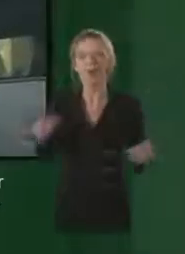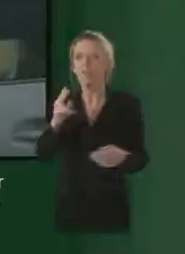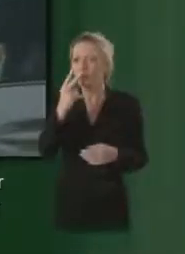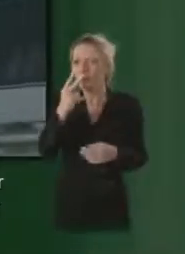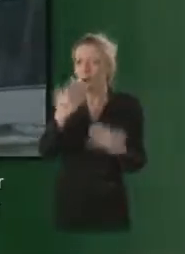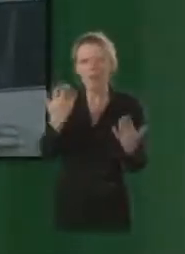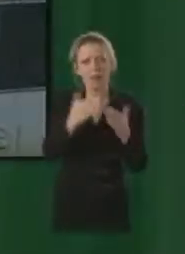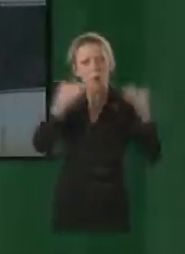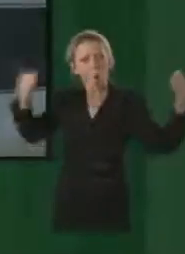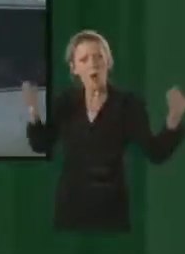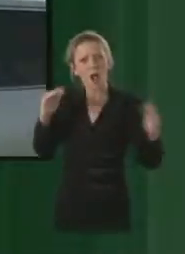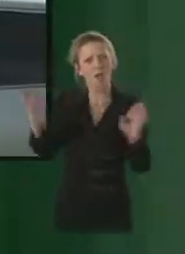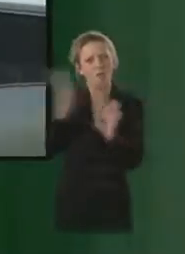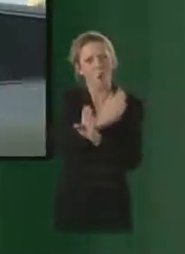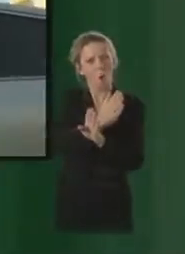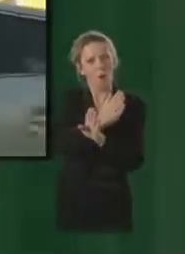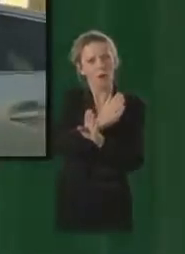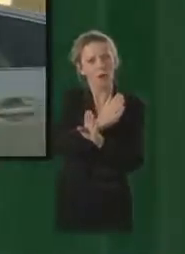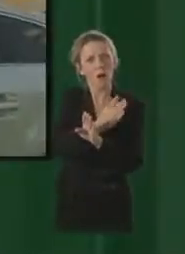reality, its outer dimensions are nearly the same.